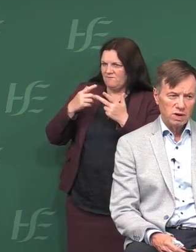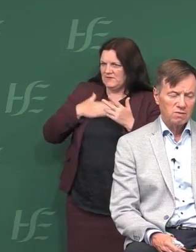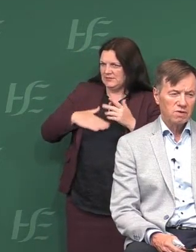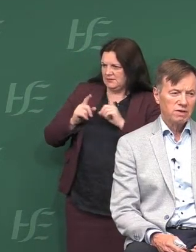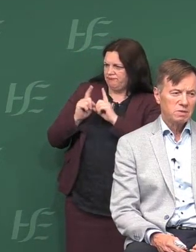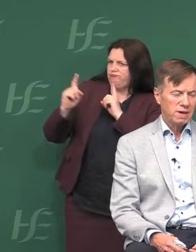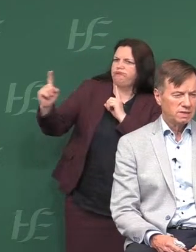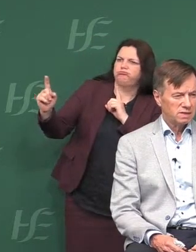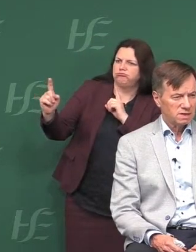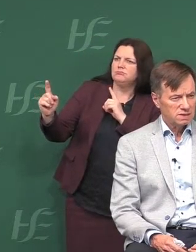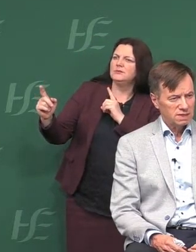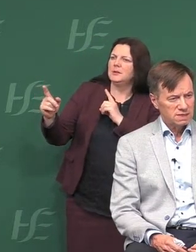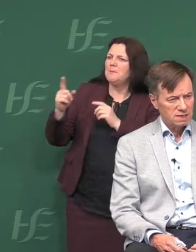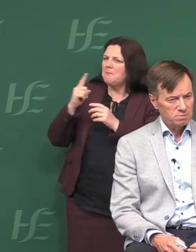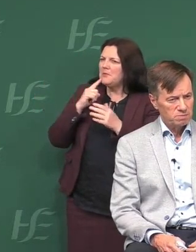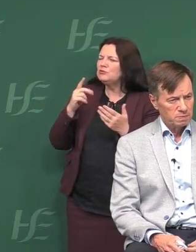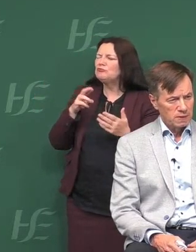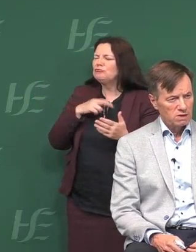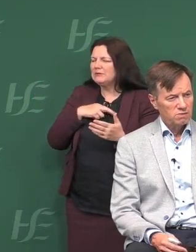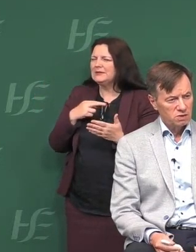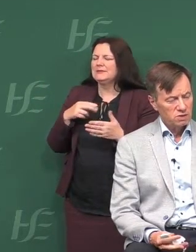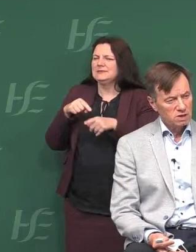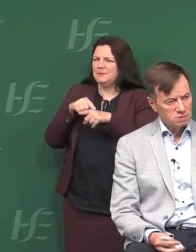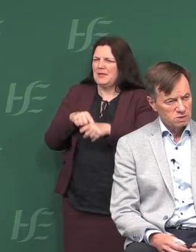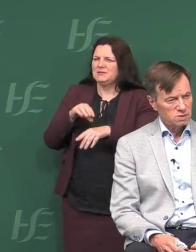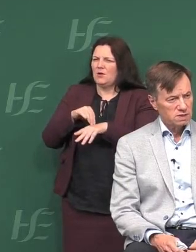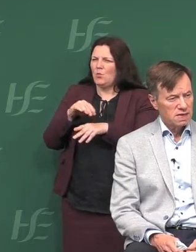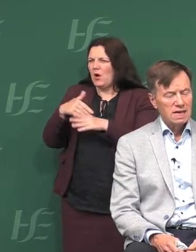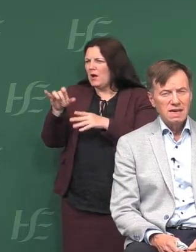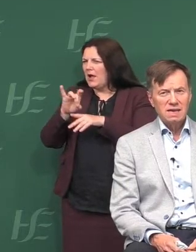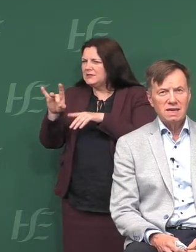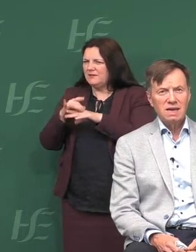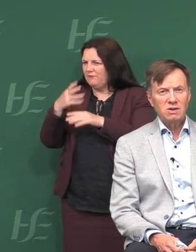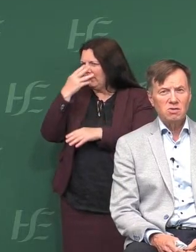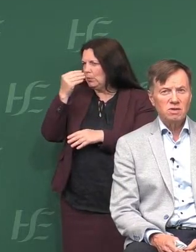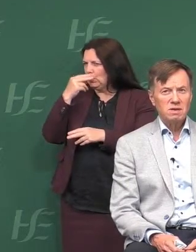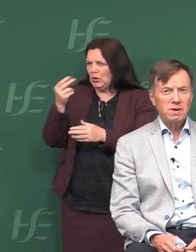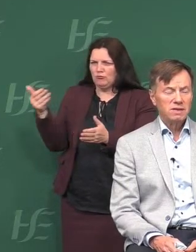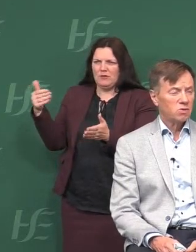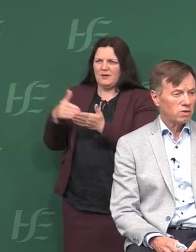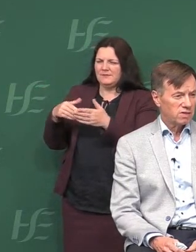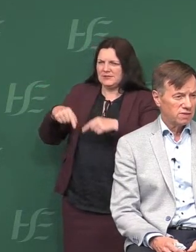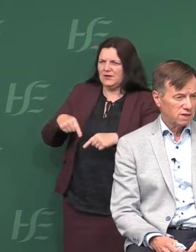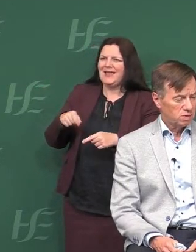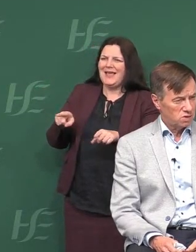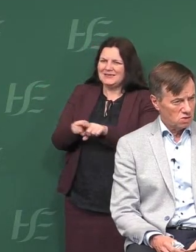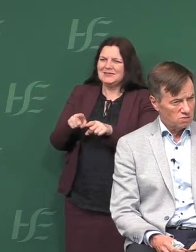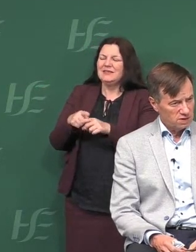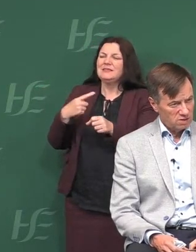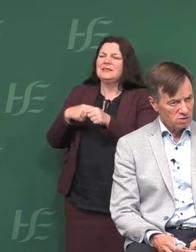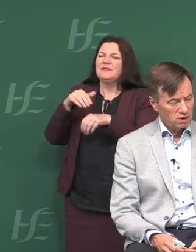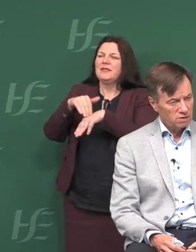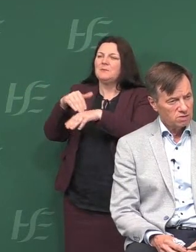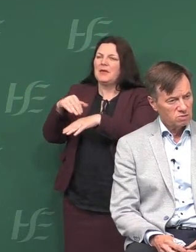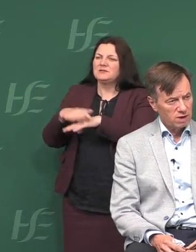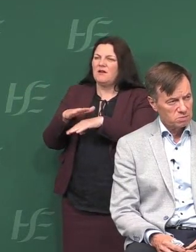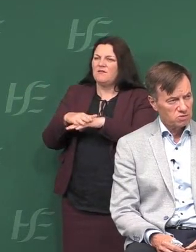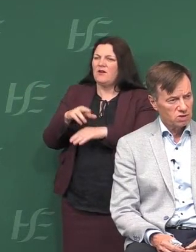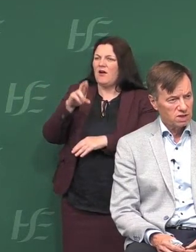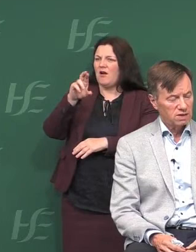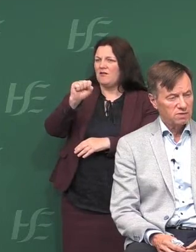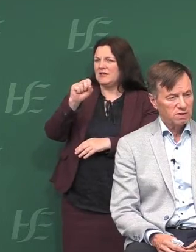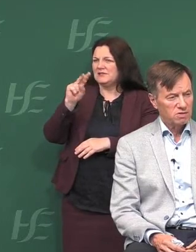but we are very dependent on the type of flu that comes to us. And also the impact of RSV, which often hits earlier,